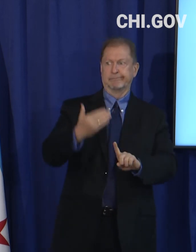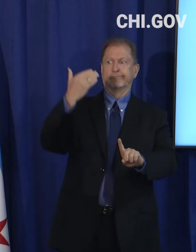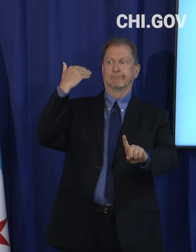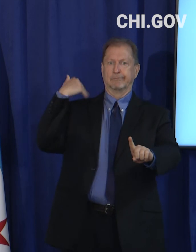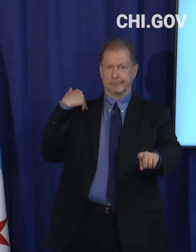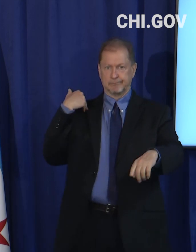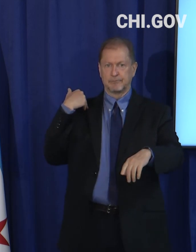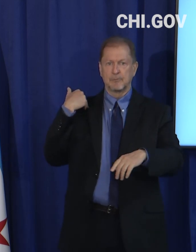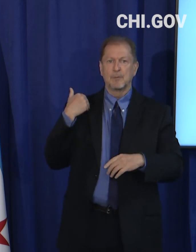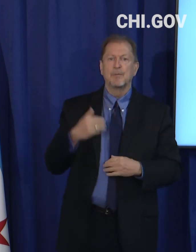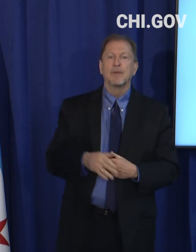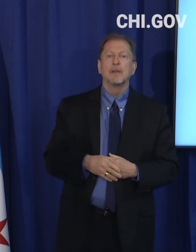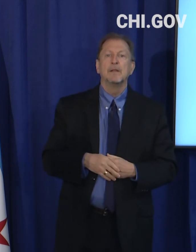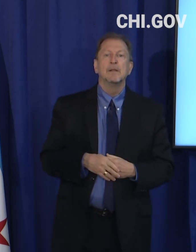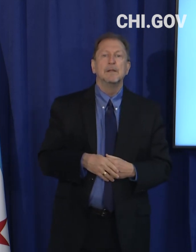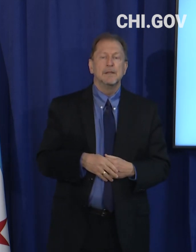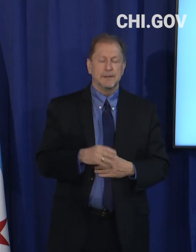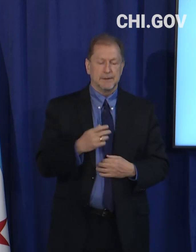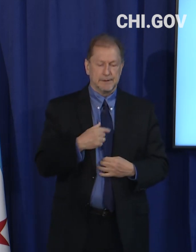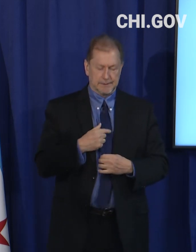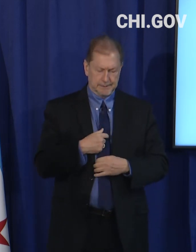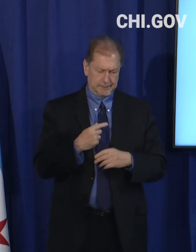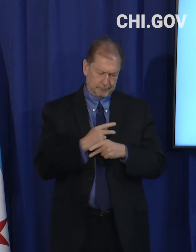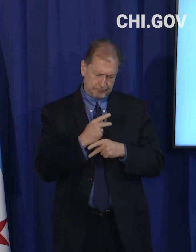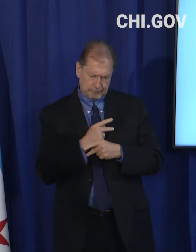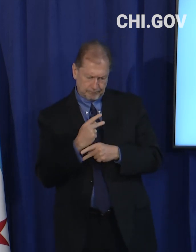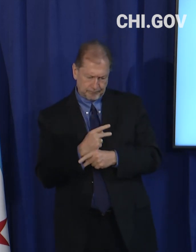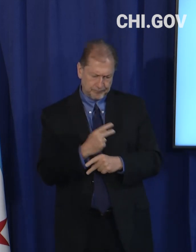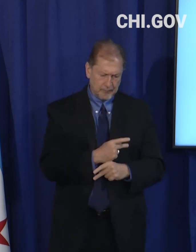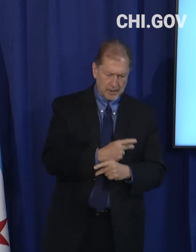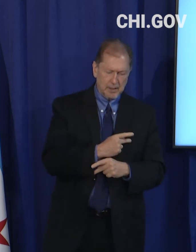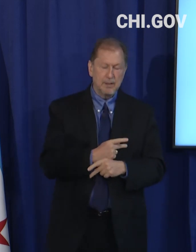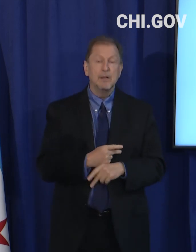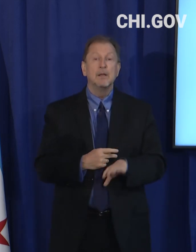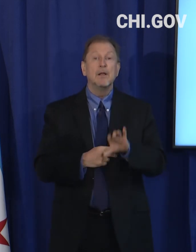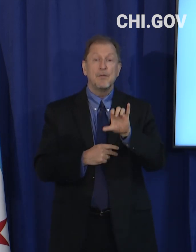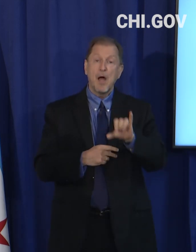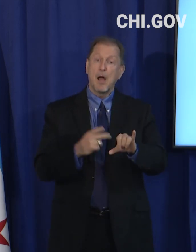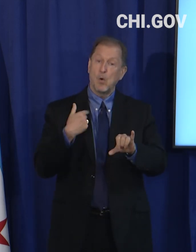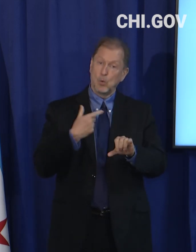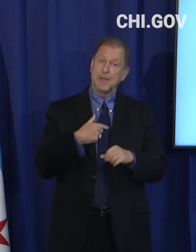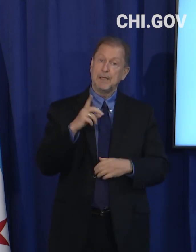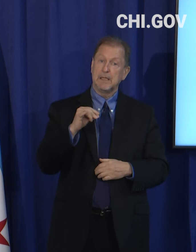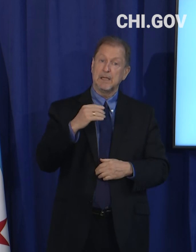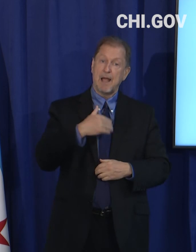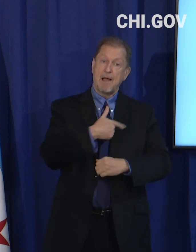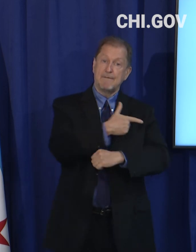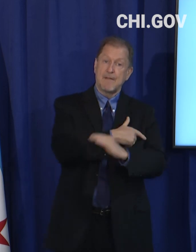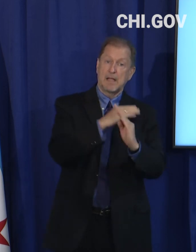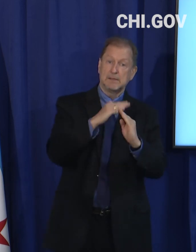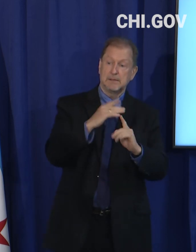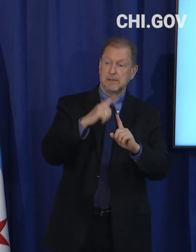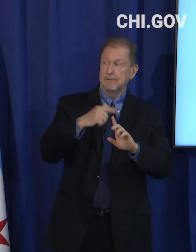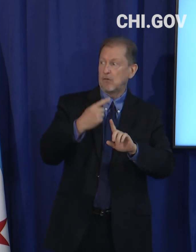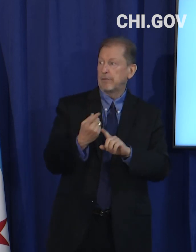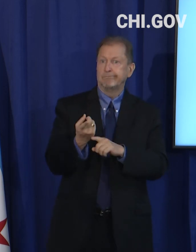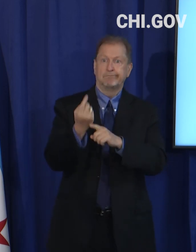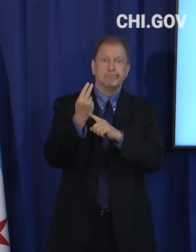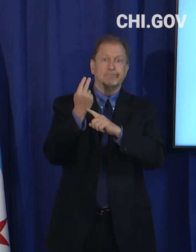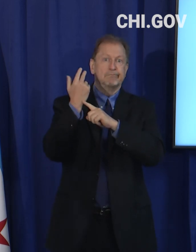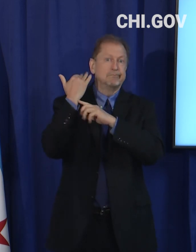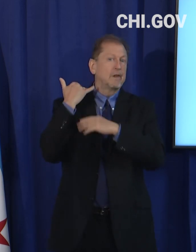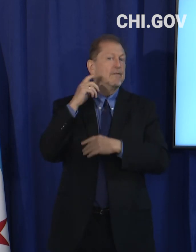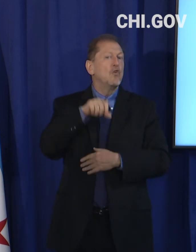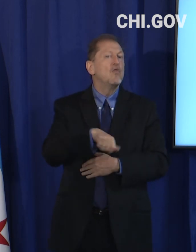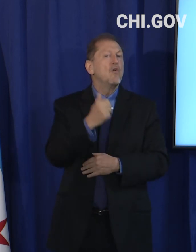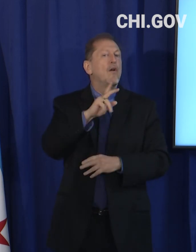didn't start with a blank piece of paper. We're building upon systems that have been in place for years when it comes to distributing other